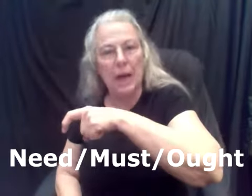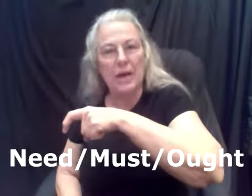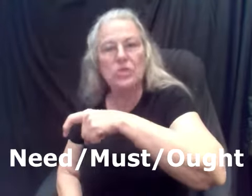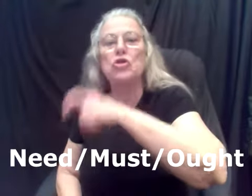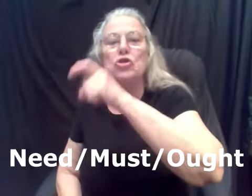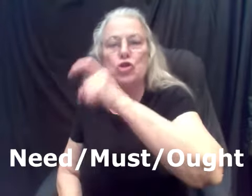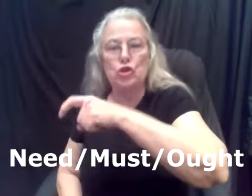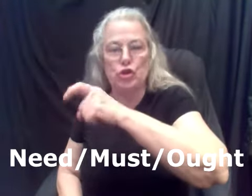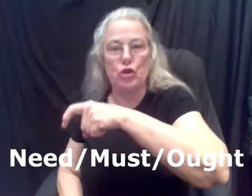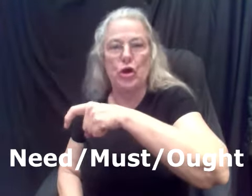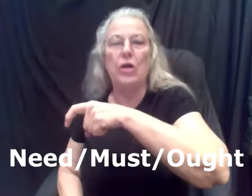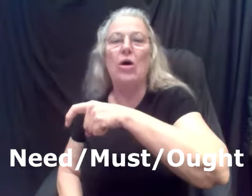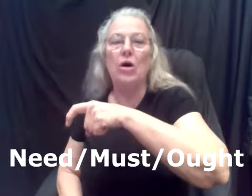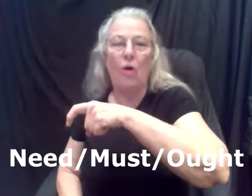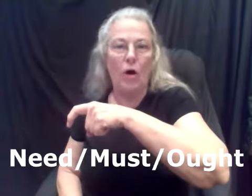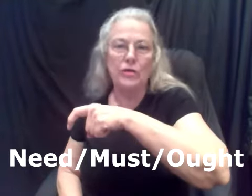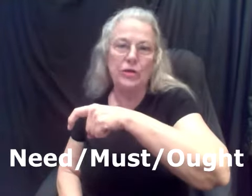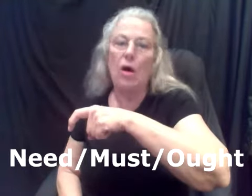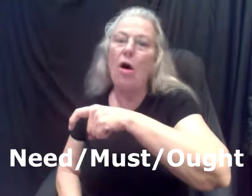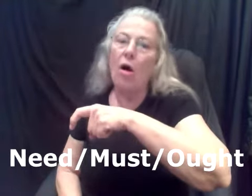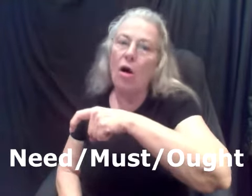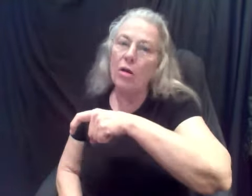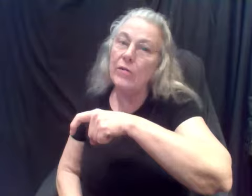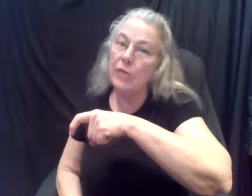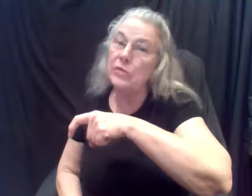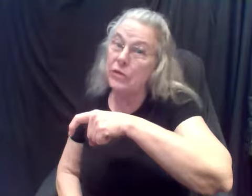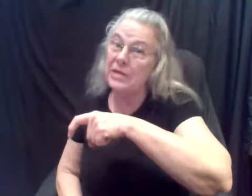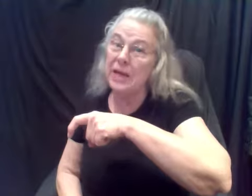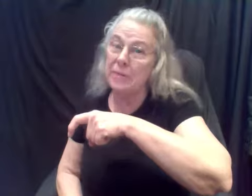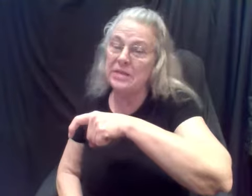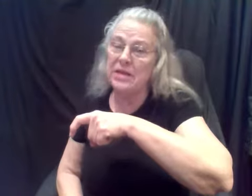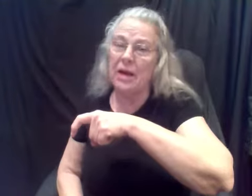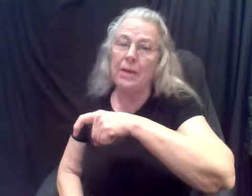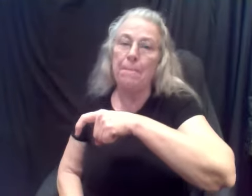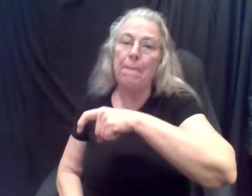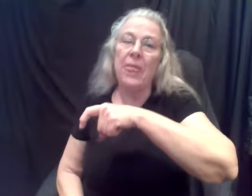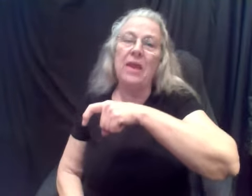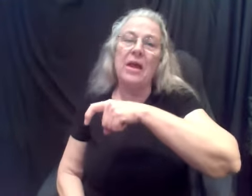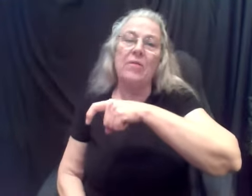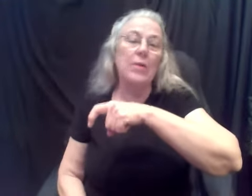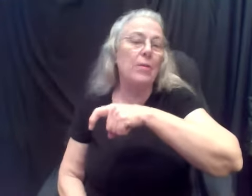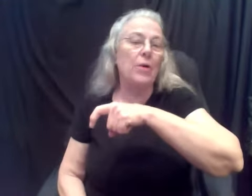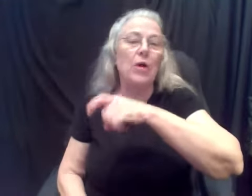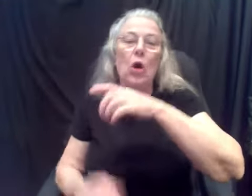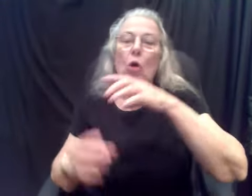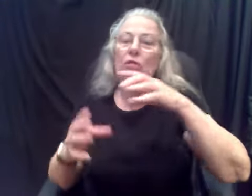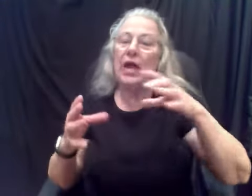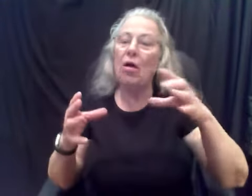must, should, ought to, all of those are the same sign. Now remember, they are